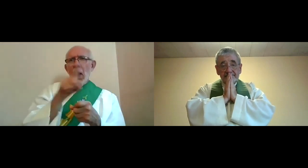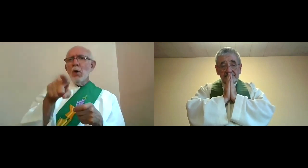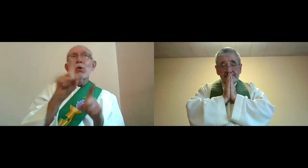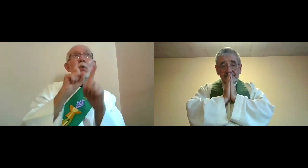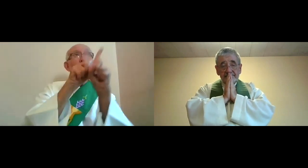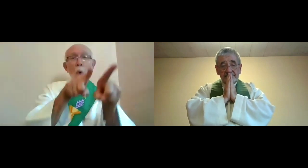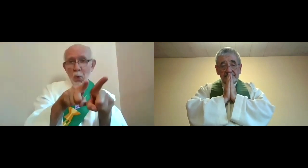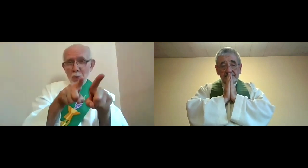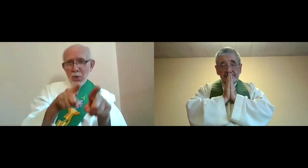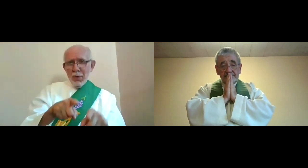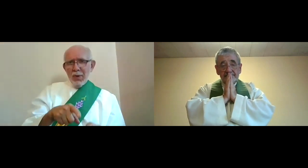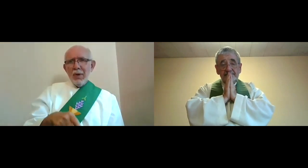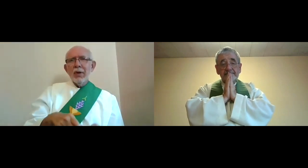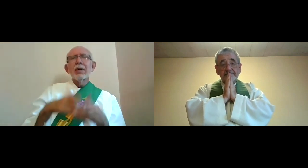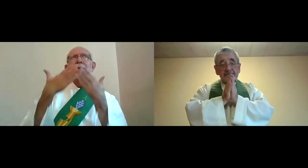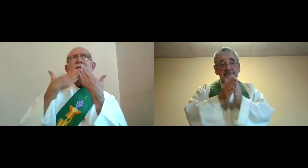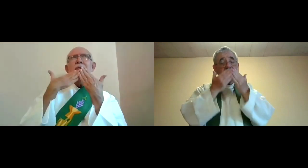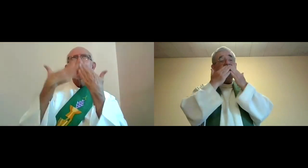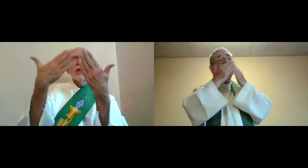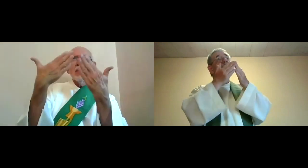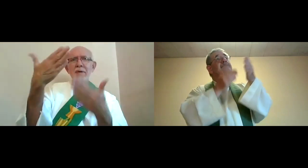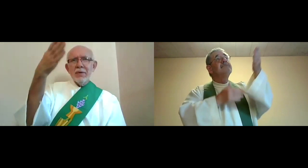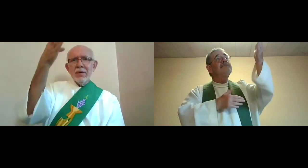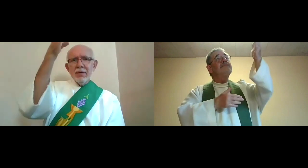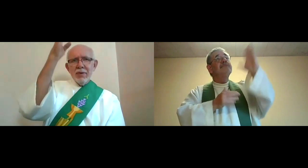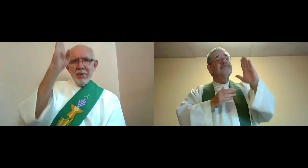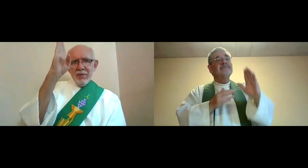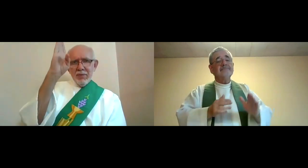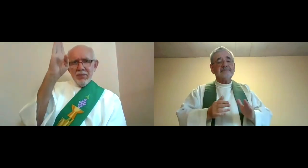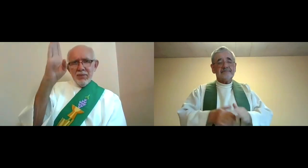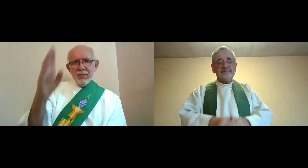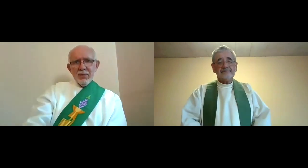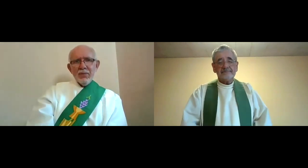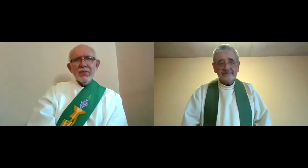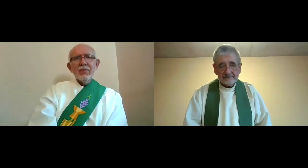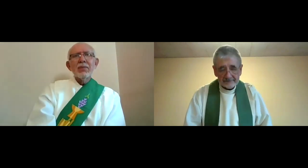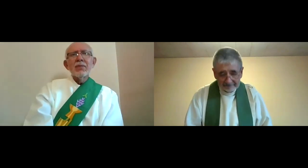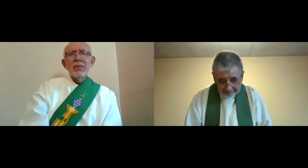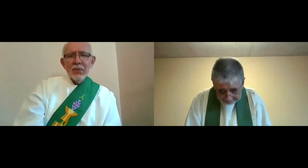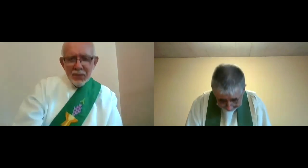wherever you may go. Thanks be to God.